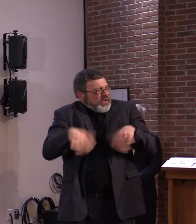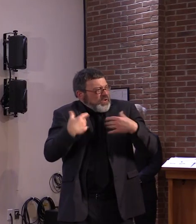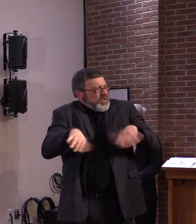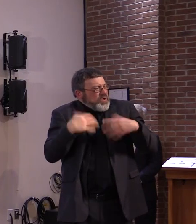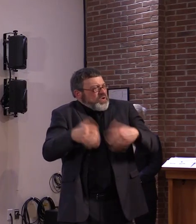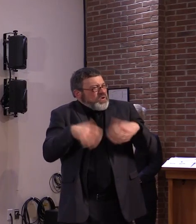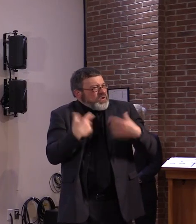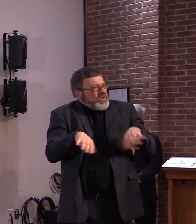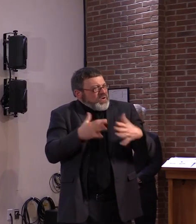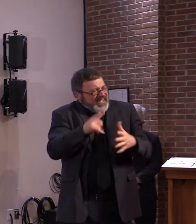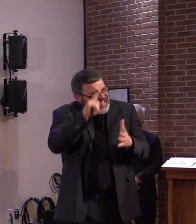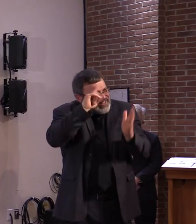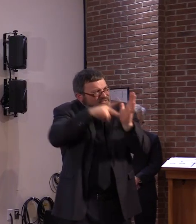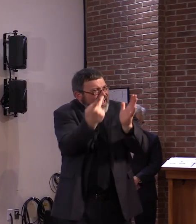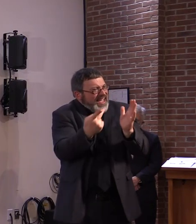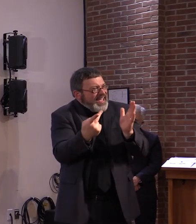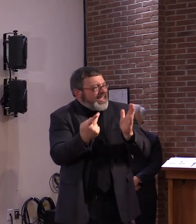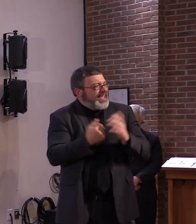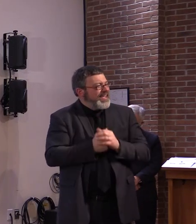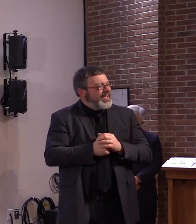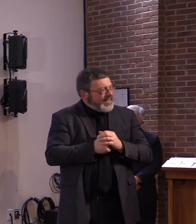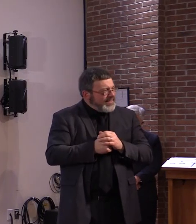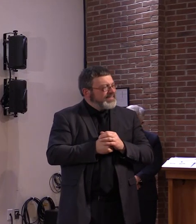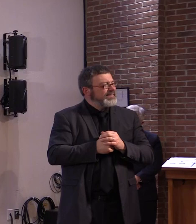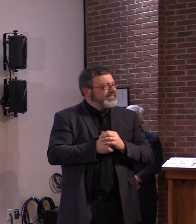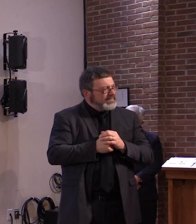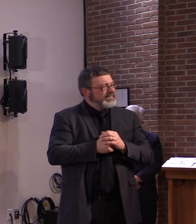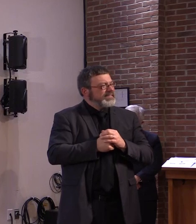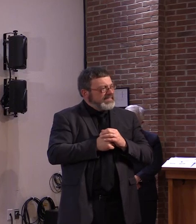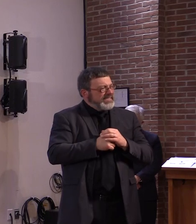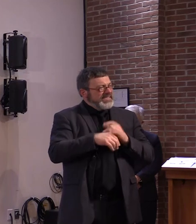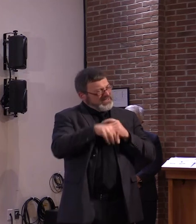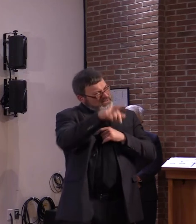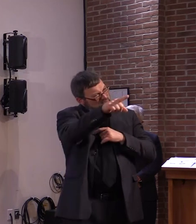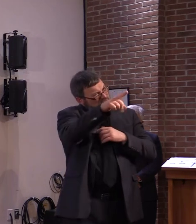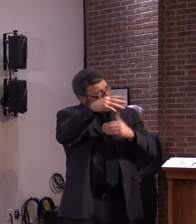circumstances as well, to protect the ones you love.